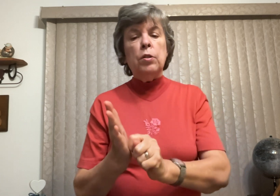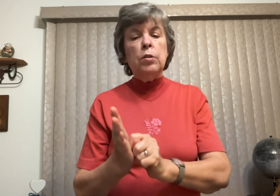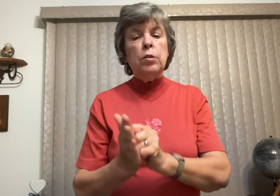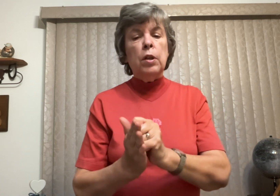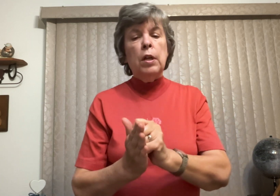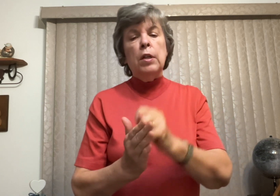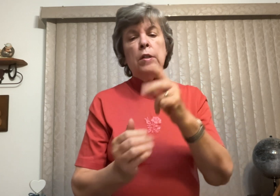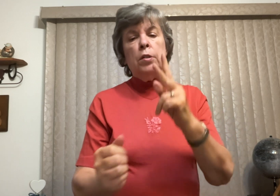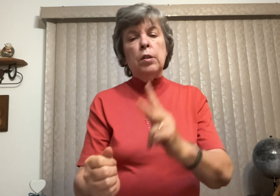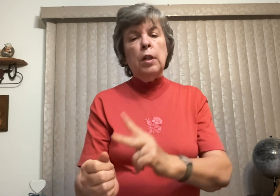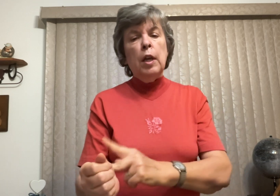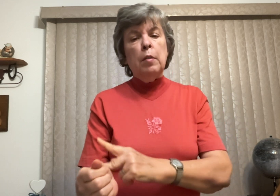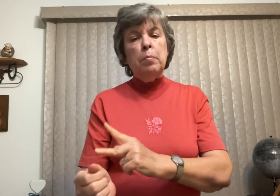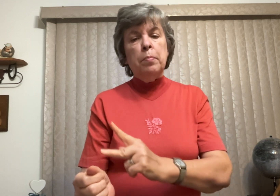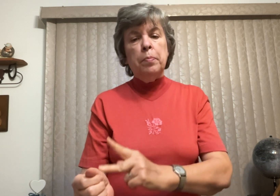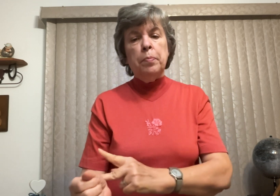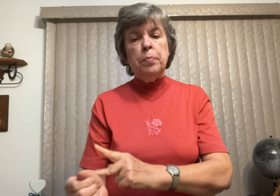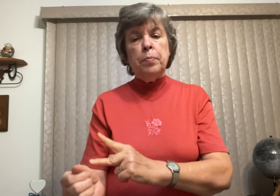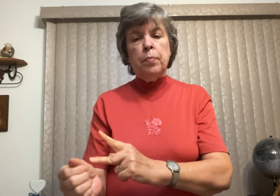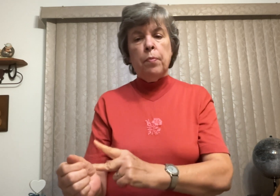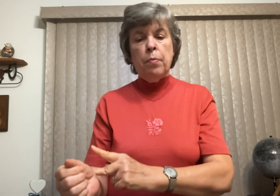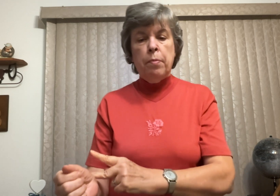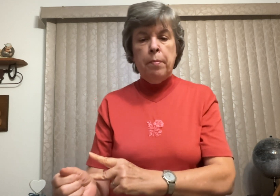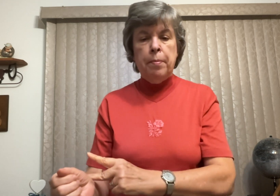ages to the Lamb.